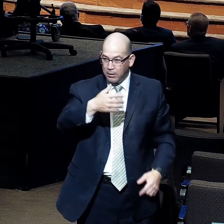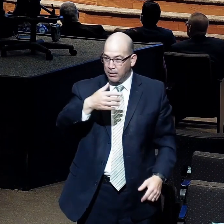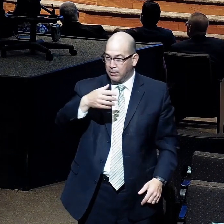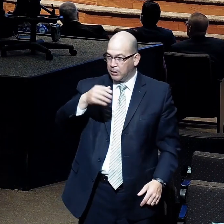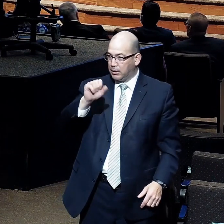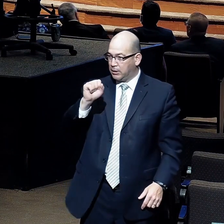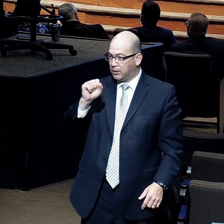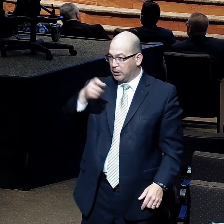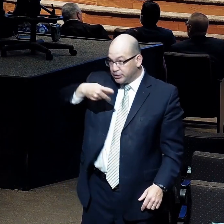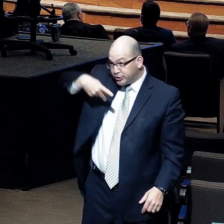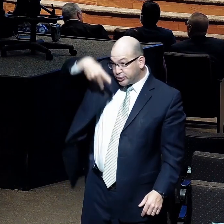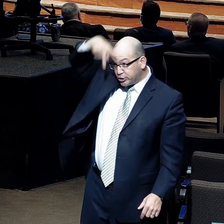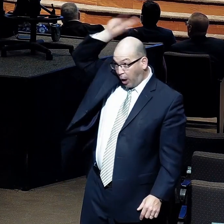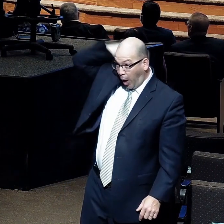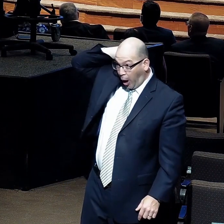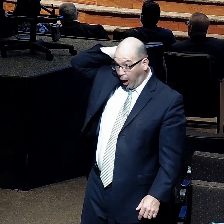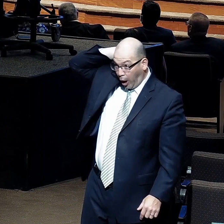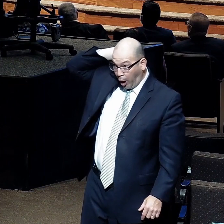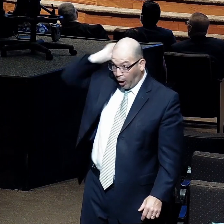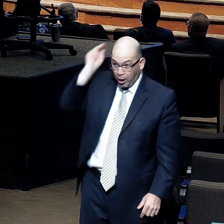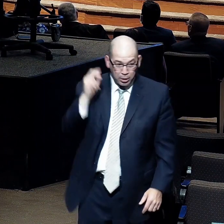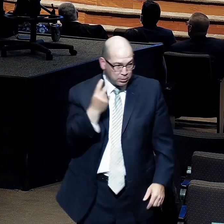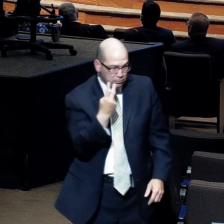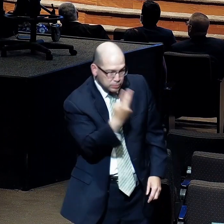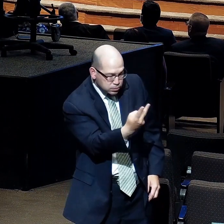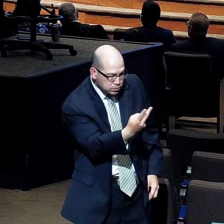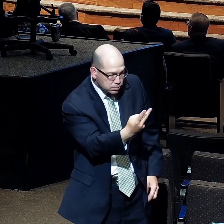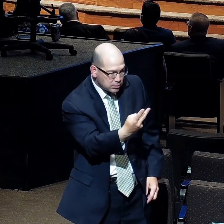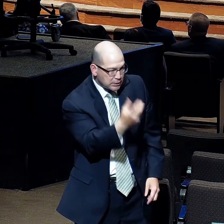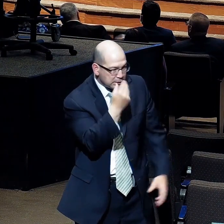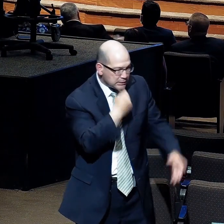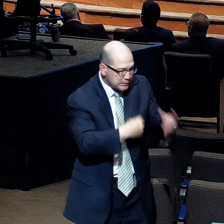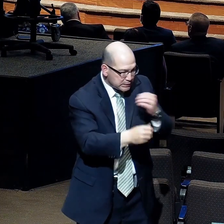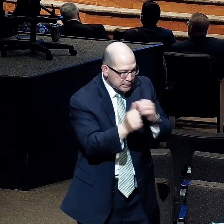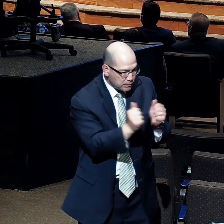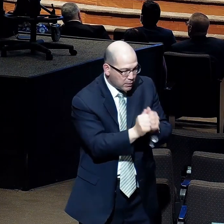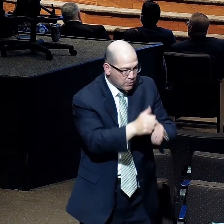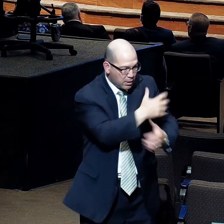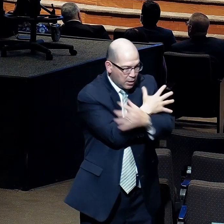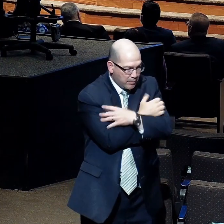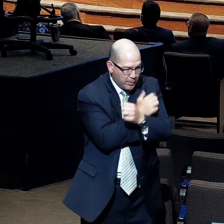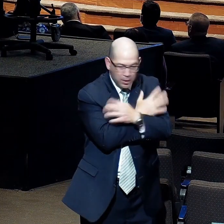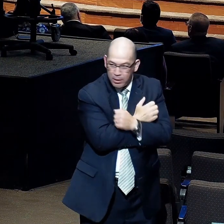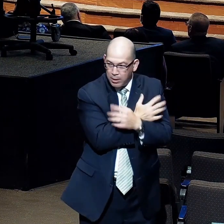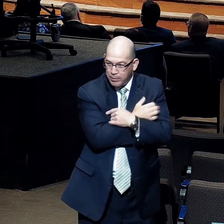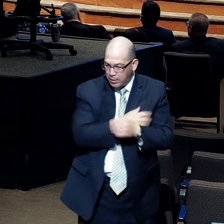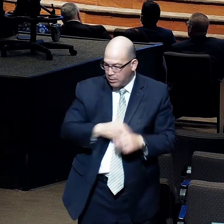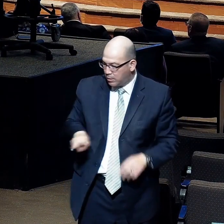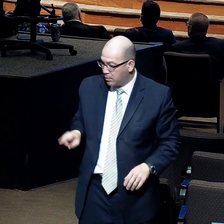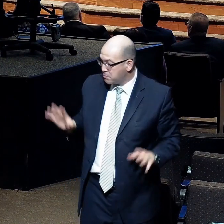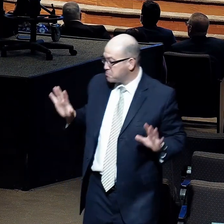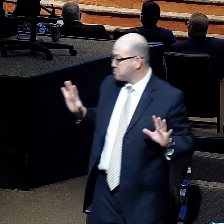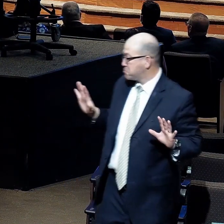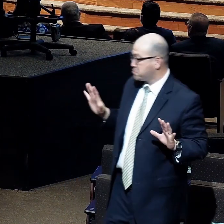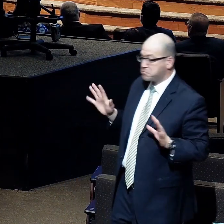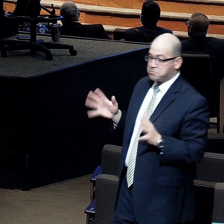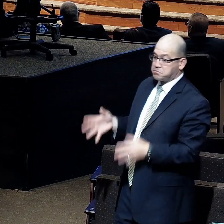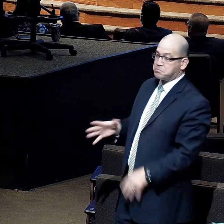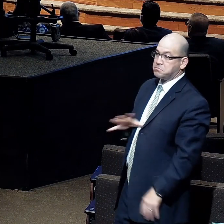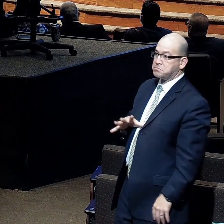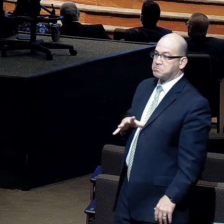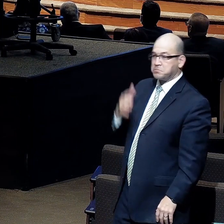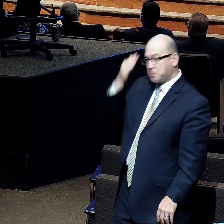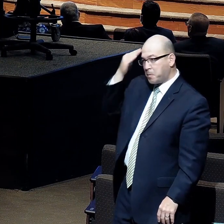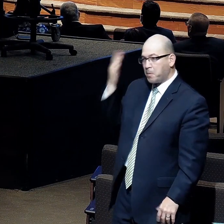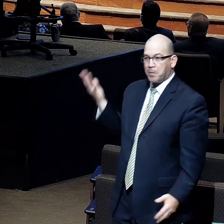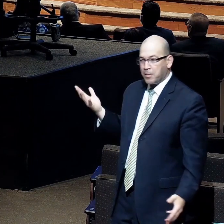took his place next to the grizzly bear and started eating the bear's food. But the bear didn't even object, and Carnegie knew exactly why. Because it